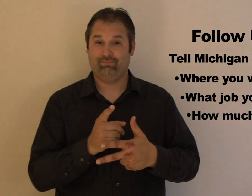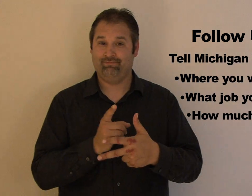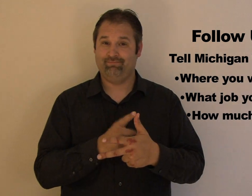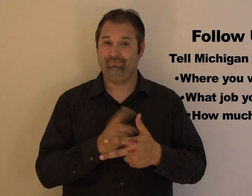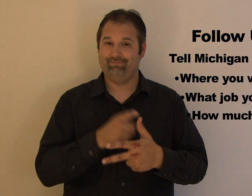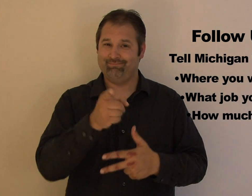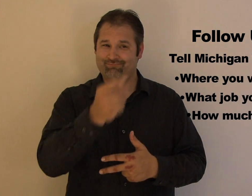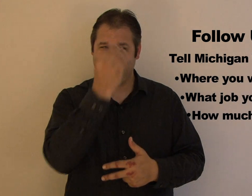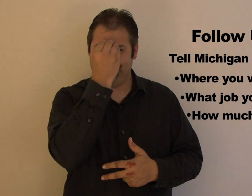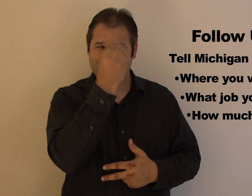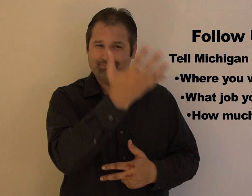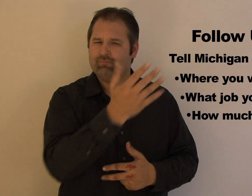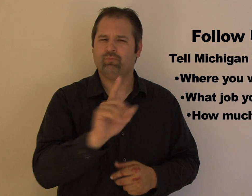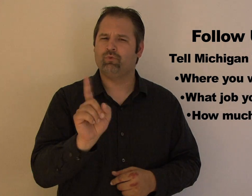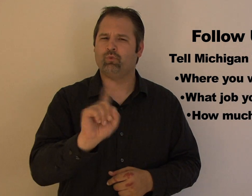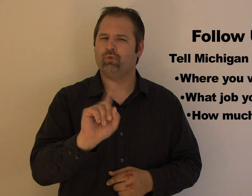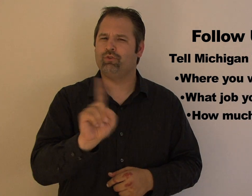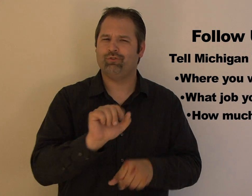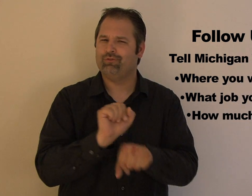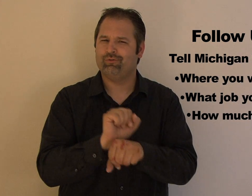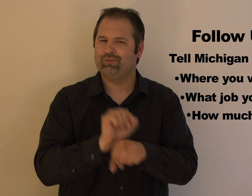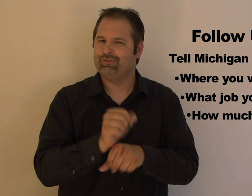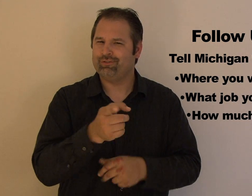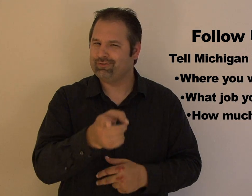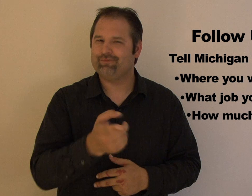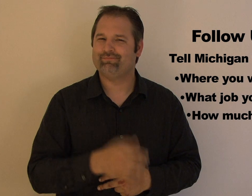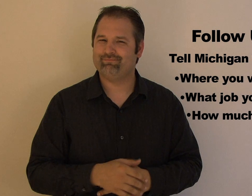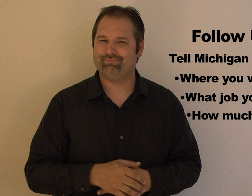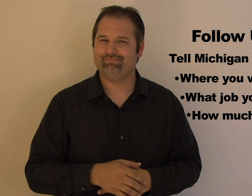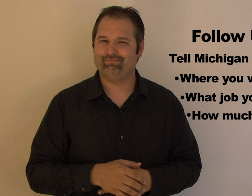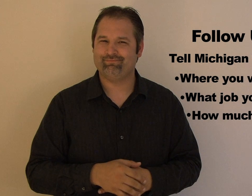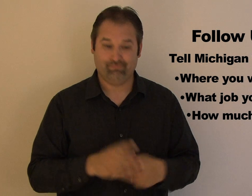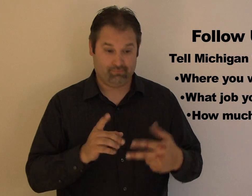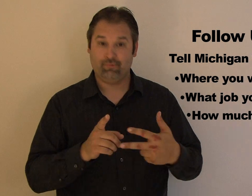things. First, where you are working.